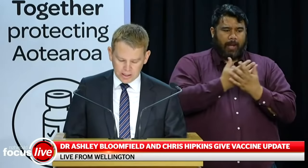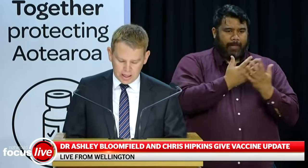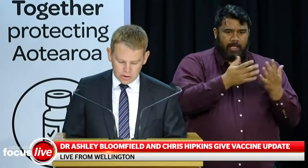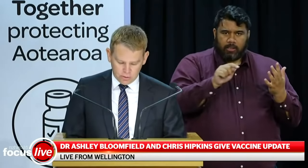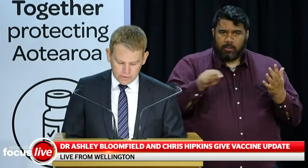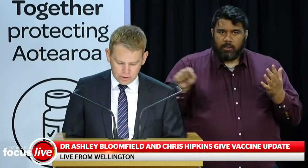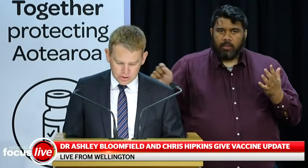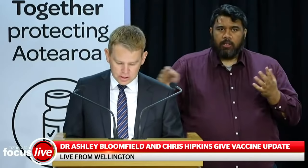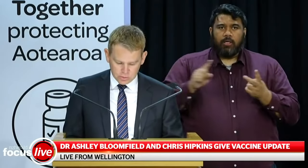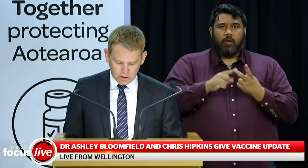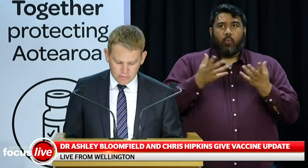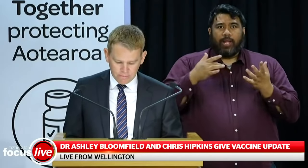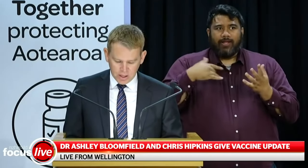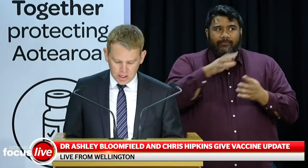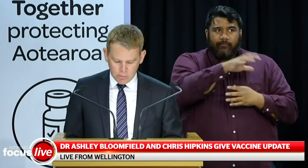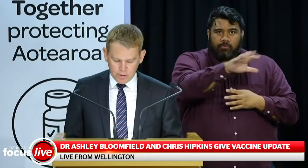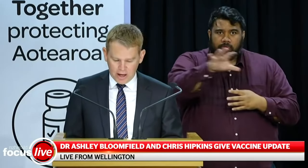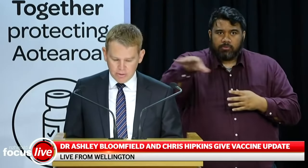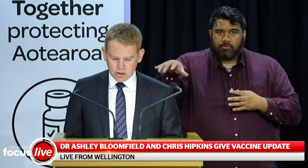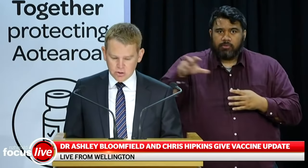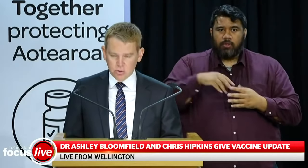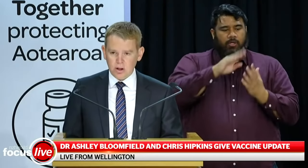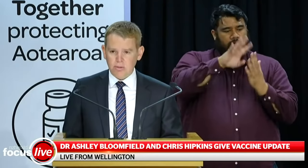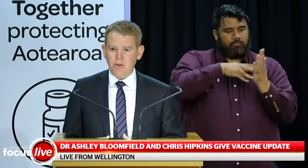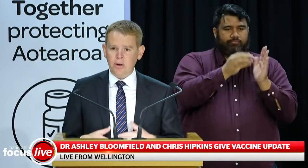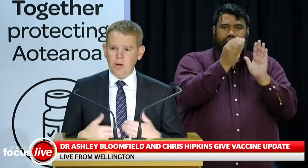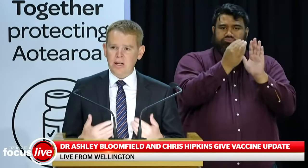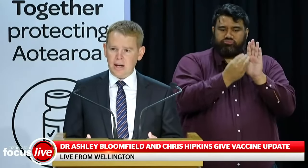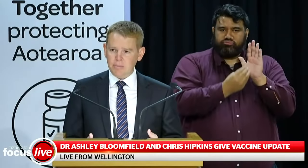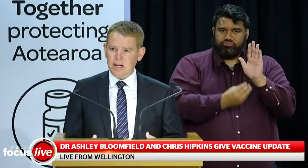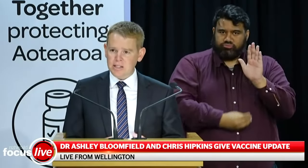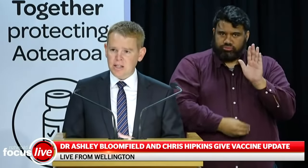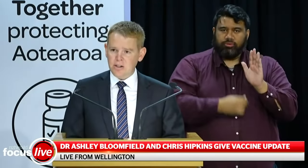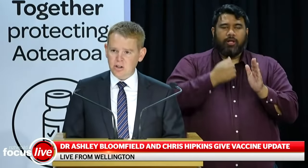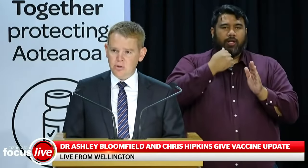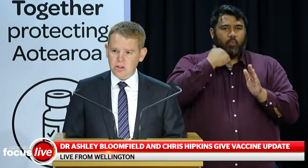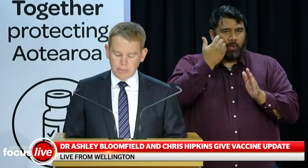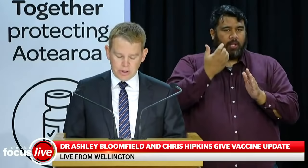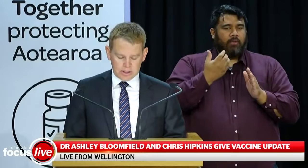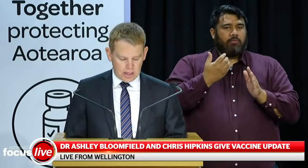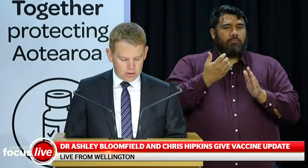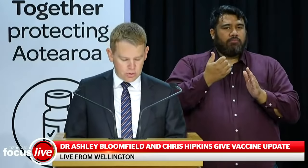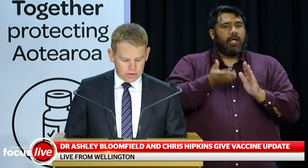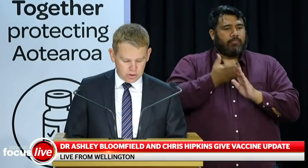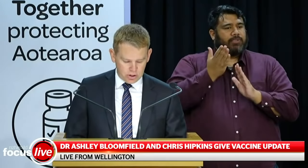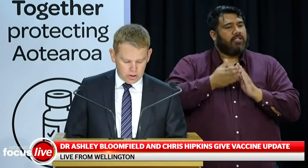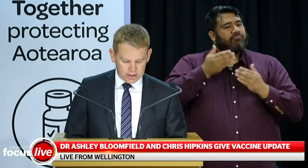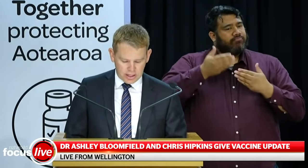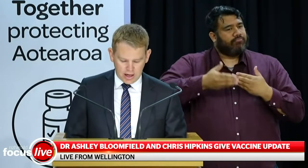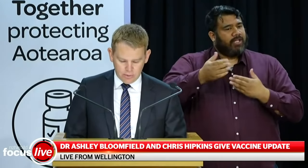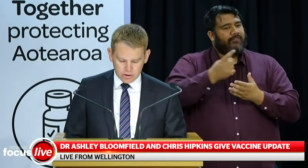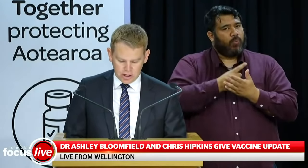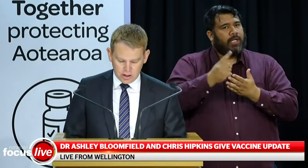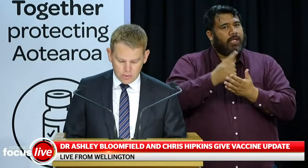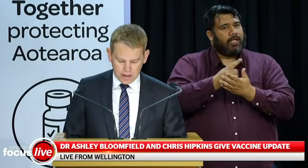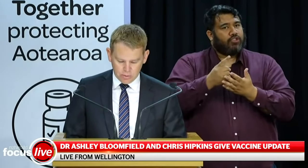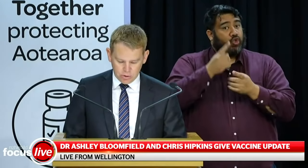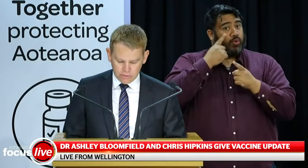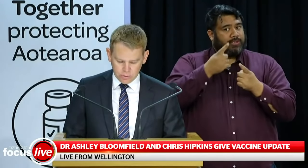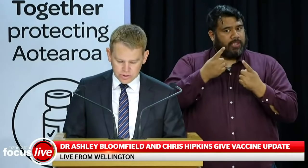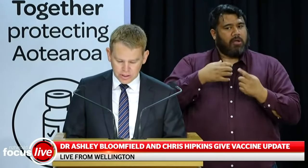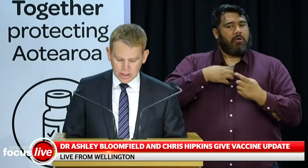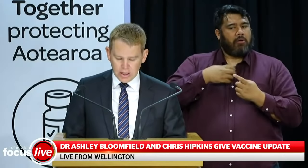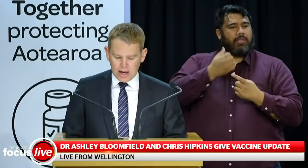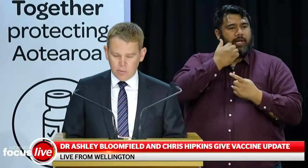regional breakdown of those as well. And we'll be aiming to provide a weekly update against those numbers as well so that you can see how we're tracking with